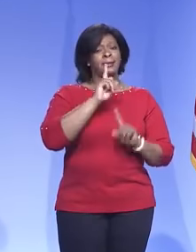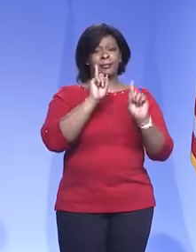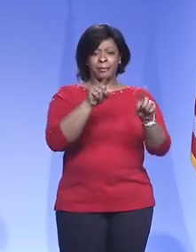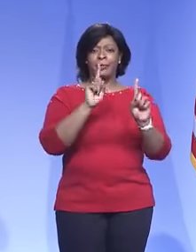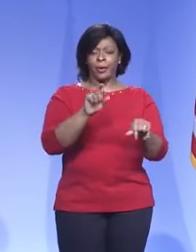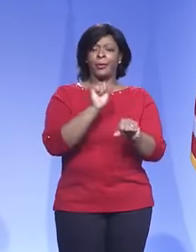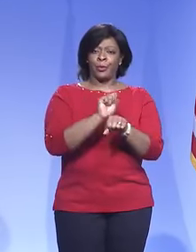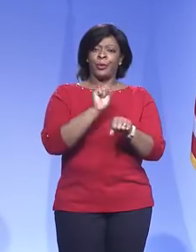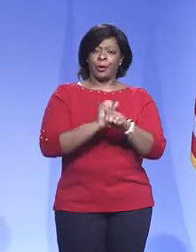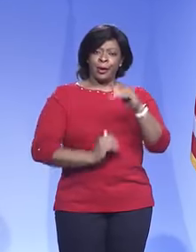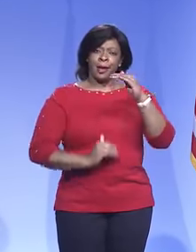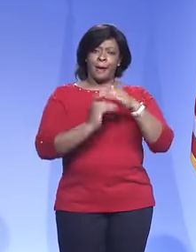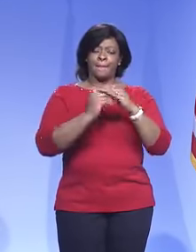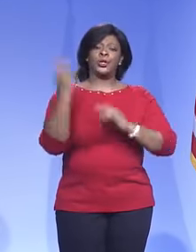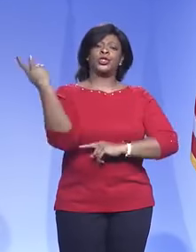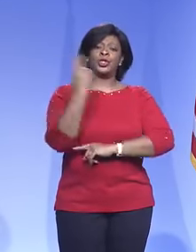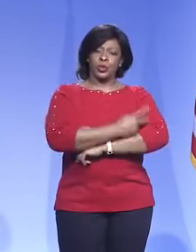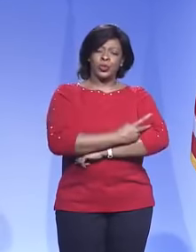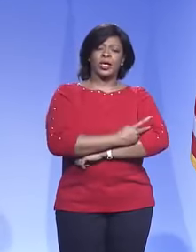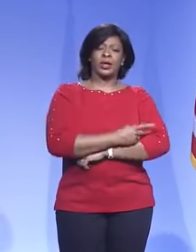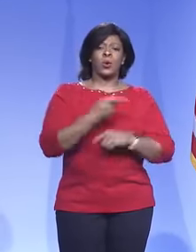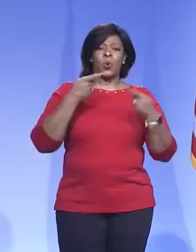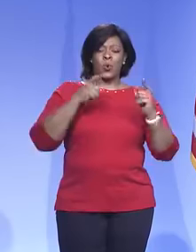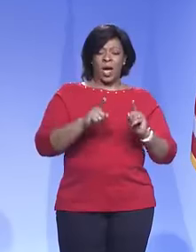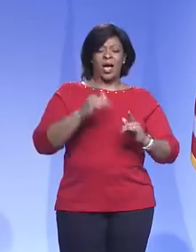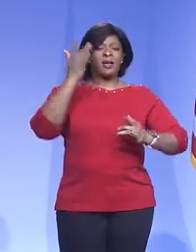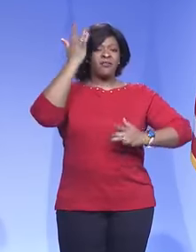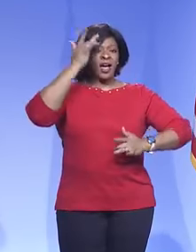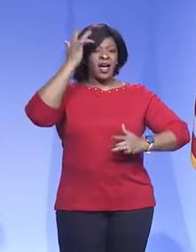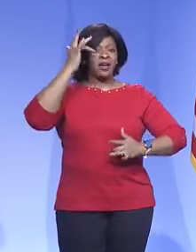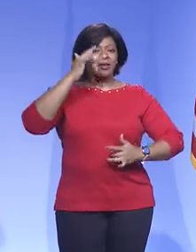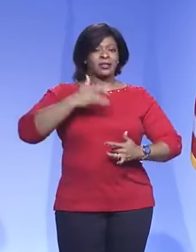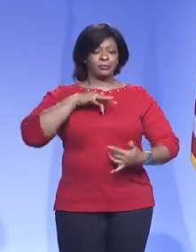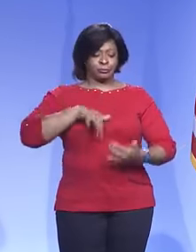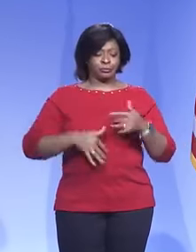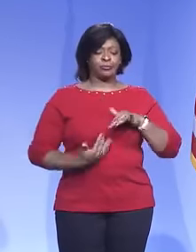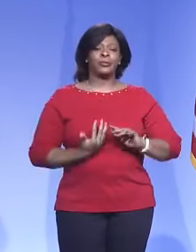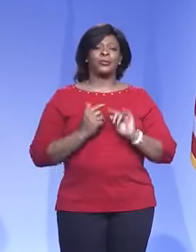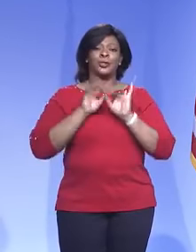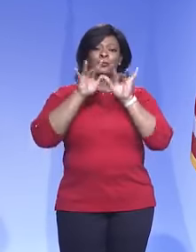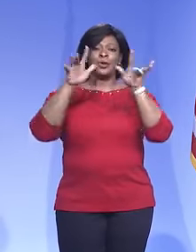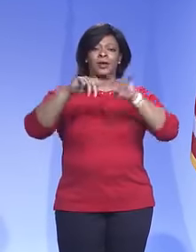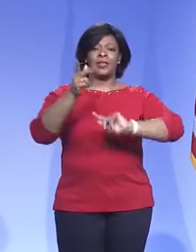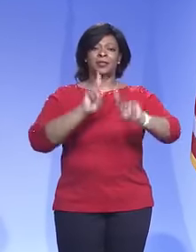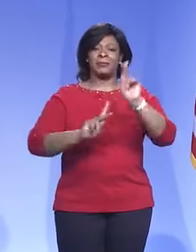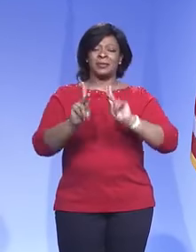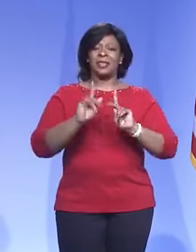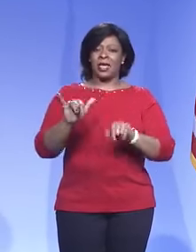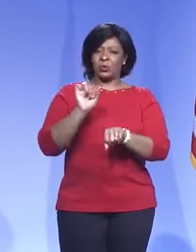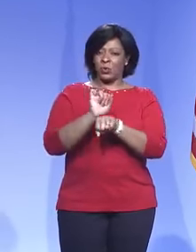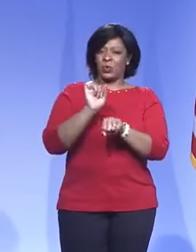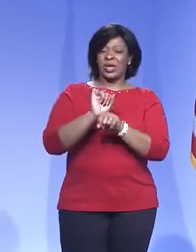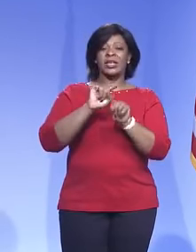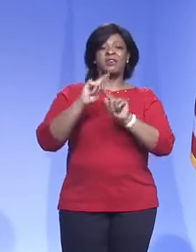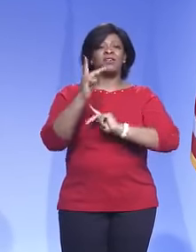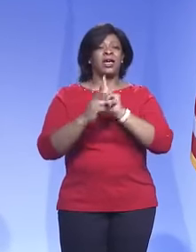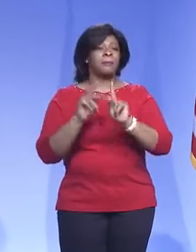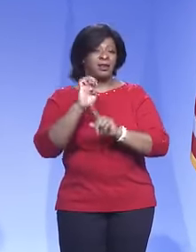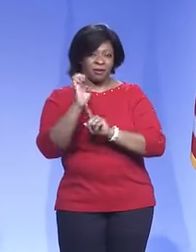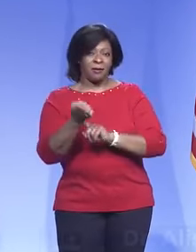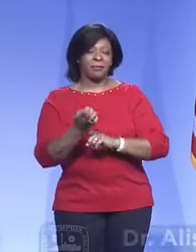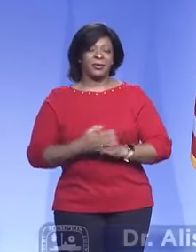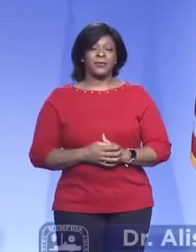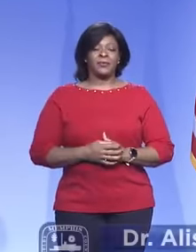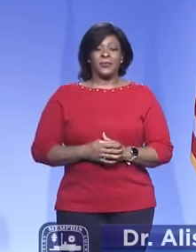to work for up to 2 days while they were infectious and posed a risk to others. And this is work in all settings. And